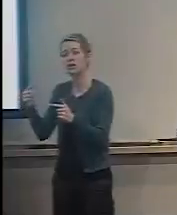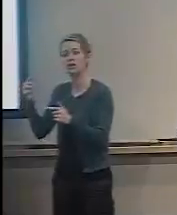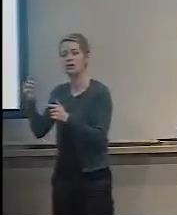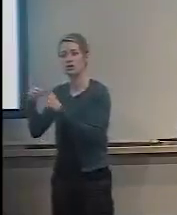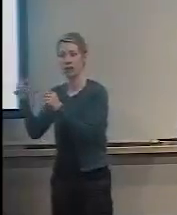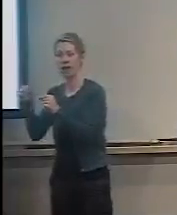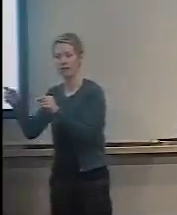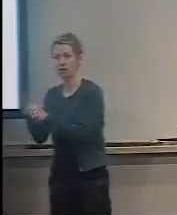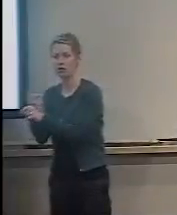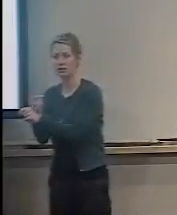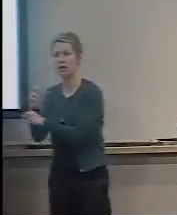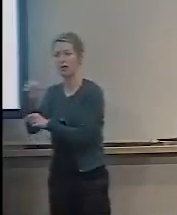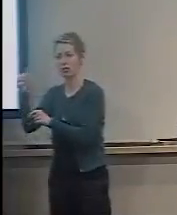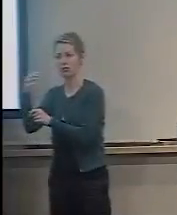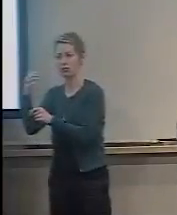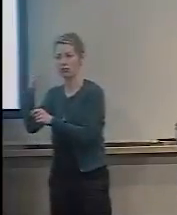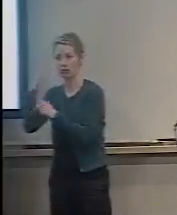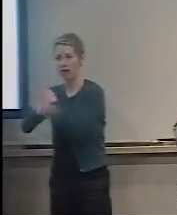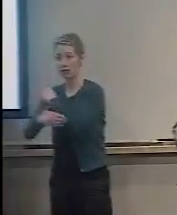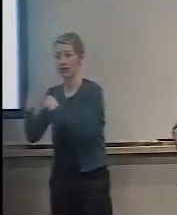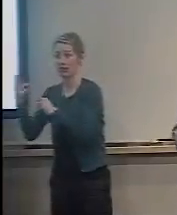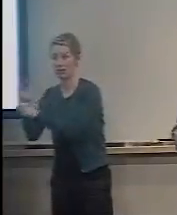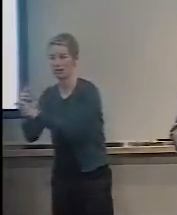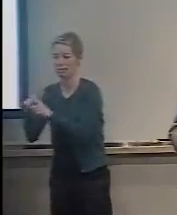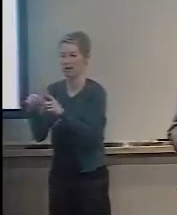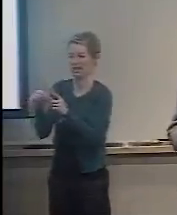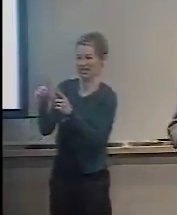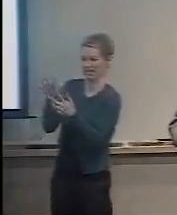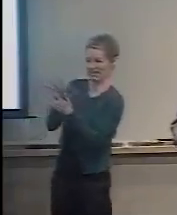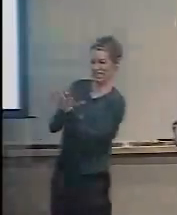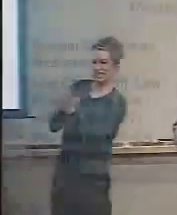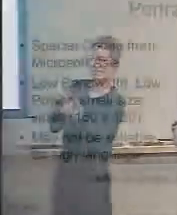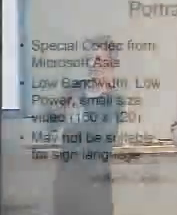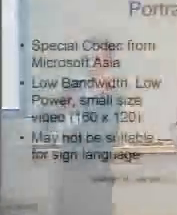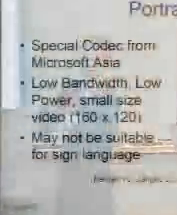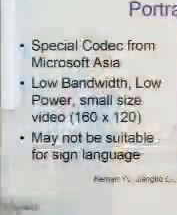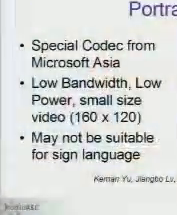Japan and other countries, but it's still pretty blurry.